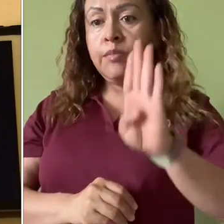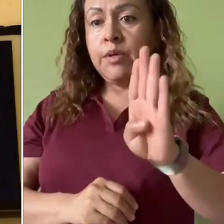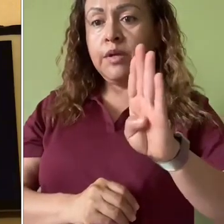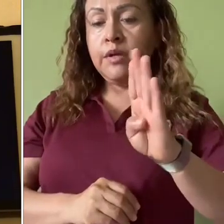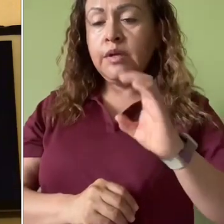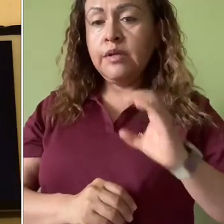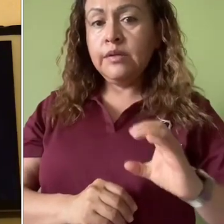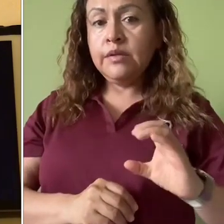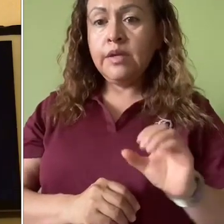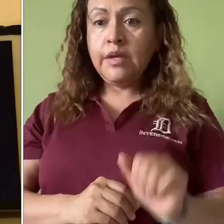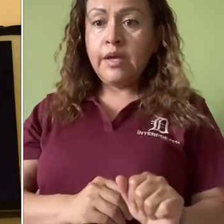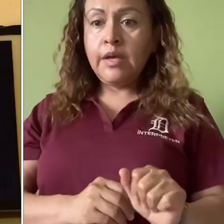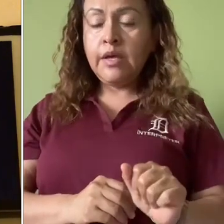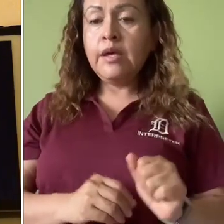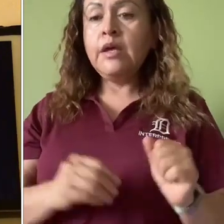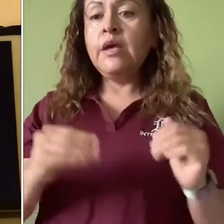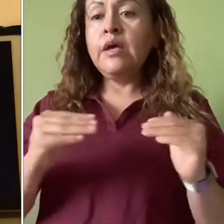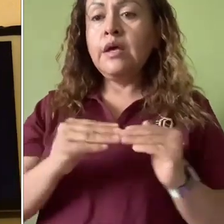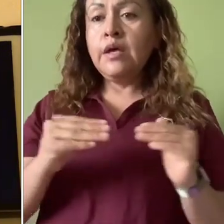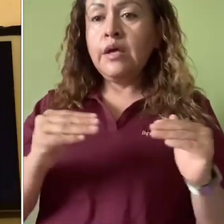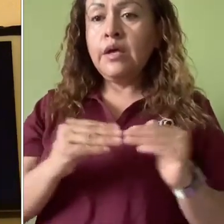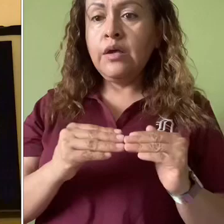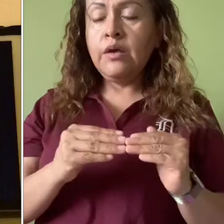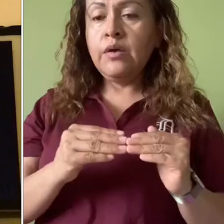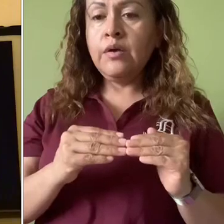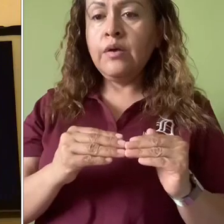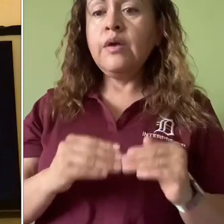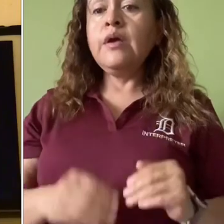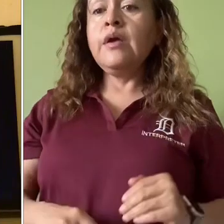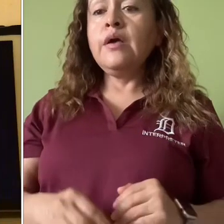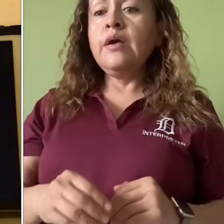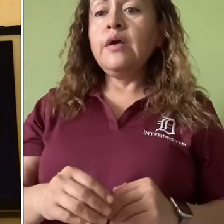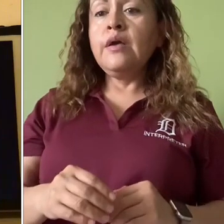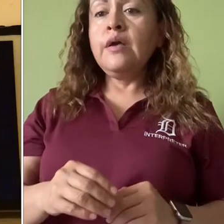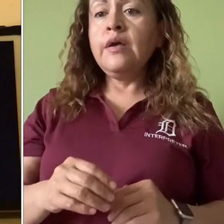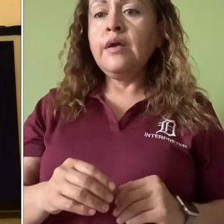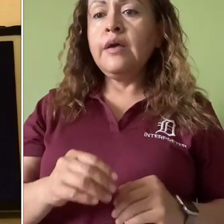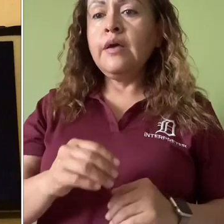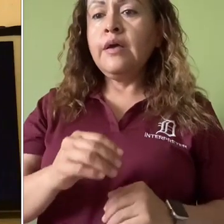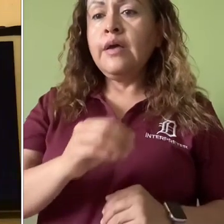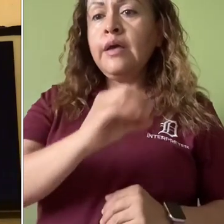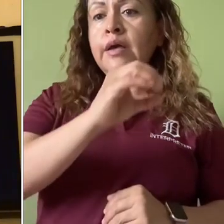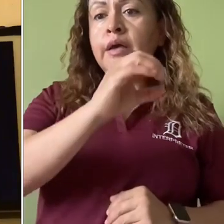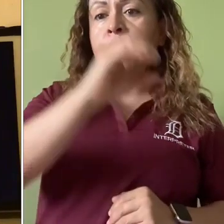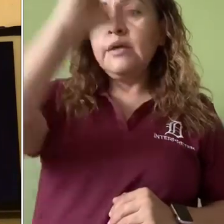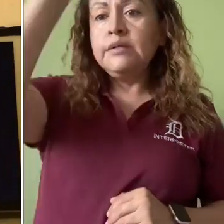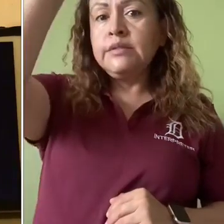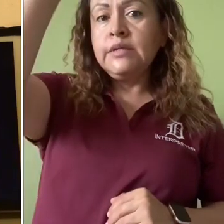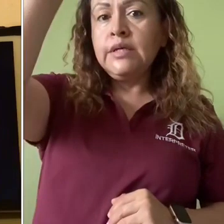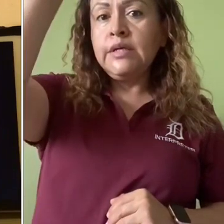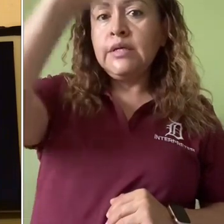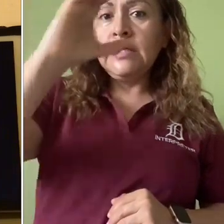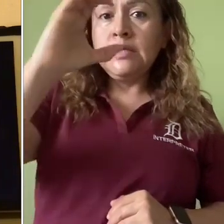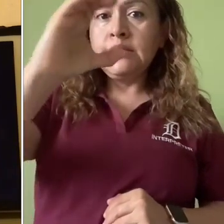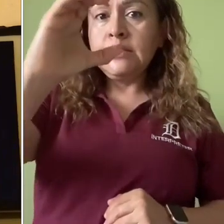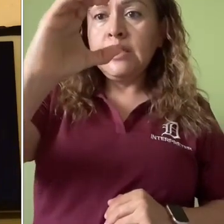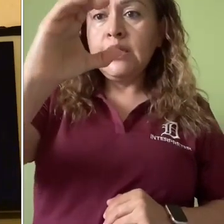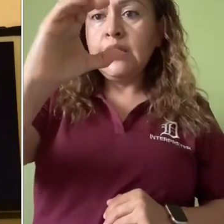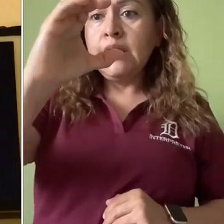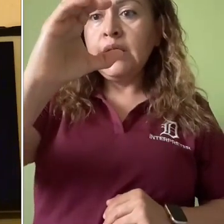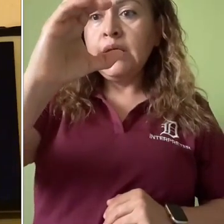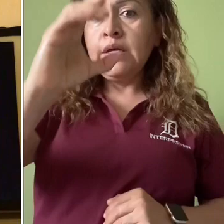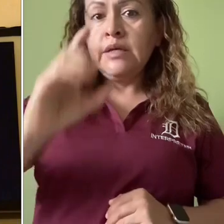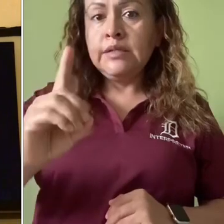CB over CA is going to be equal to the ratio of CD